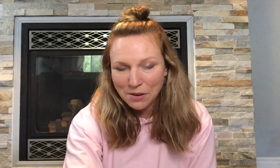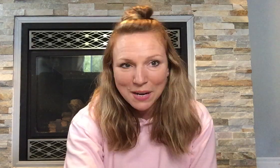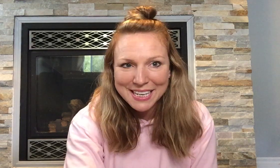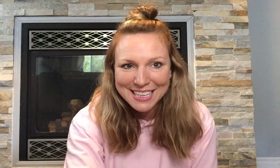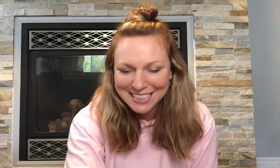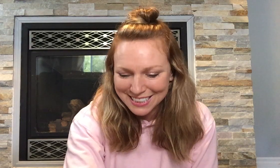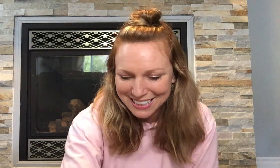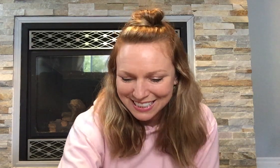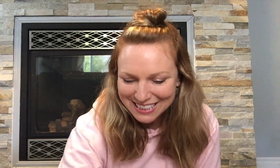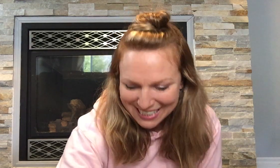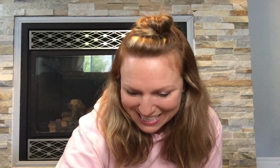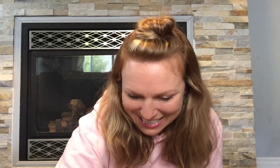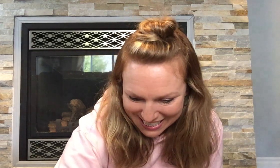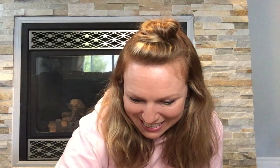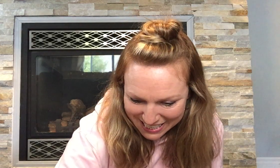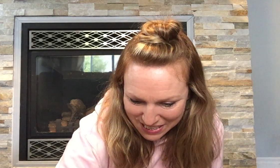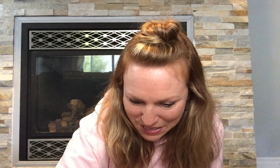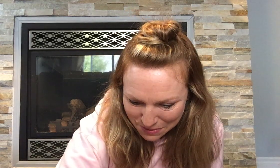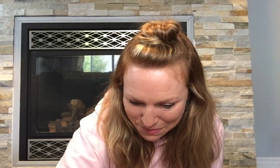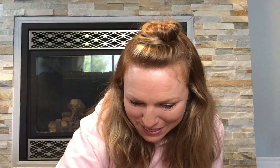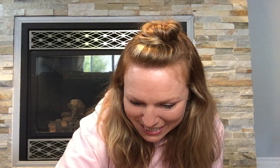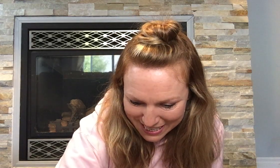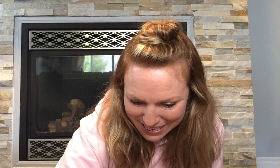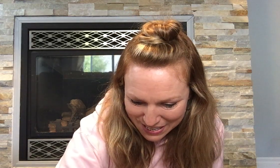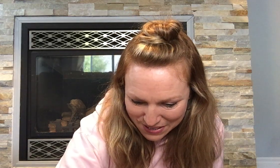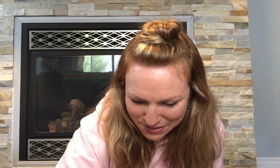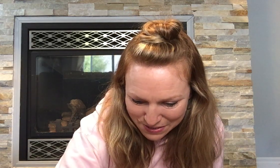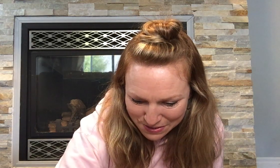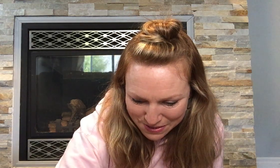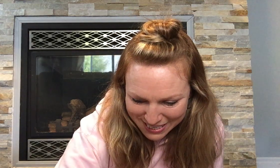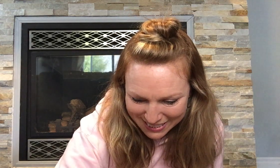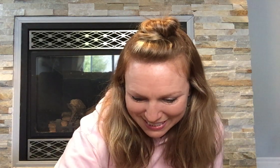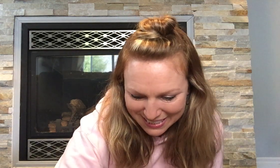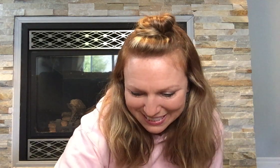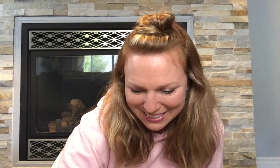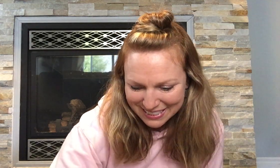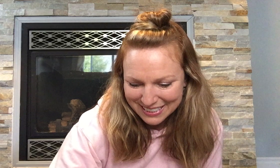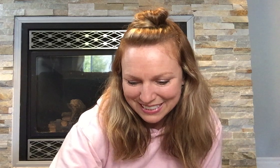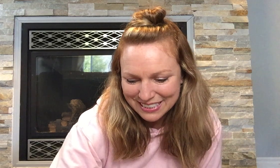one. Here we go.